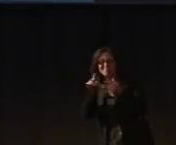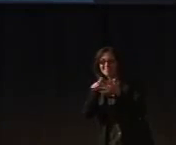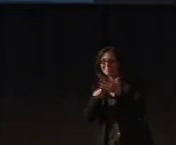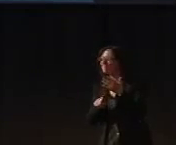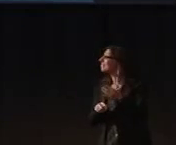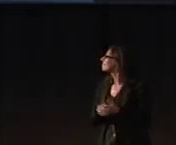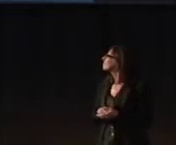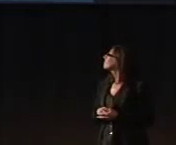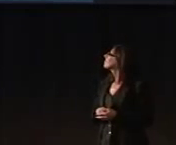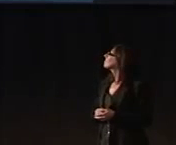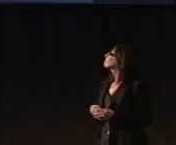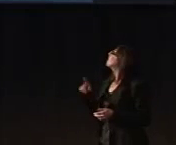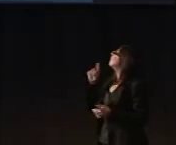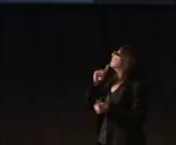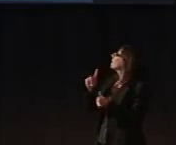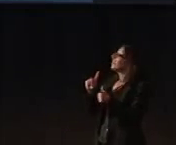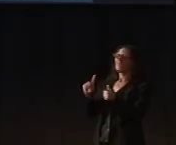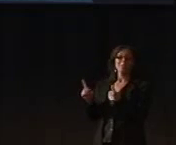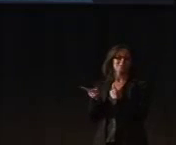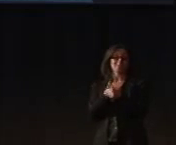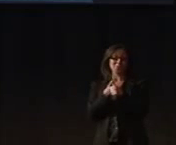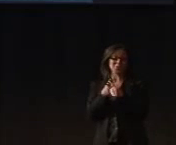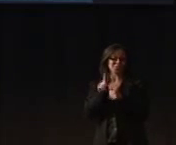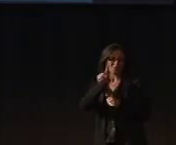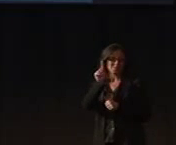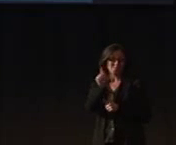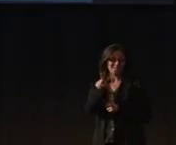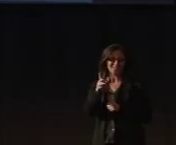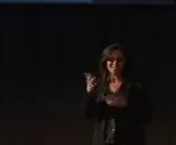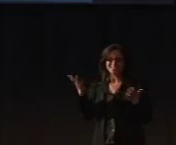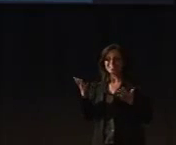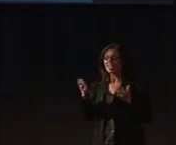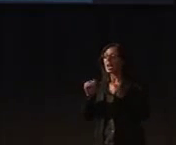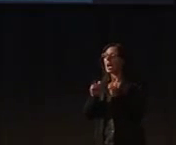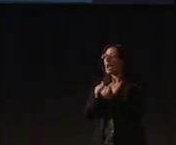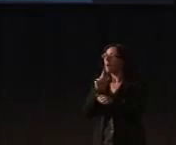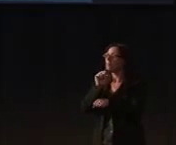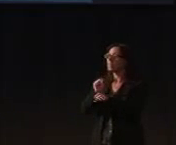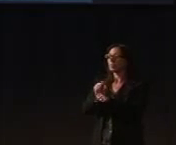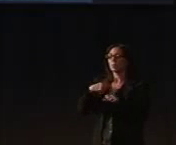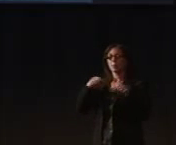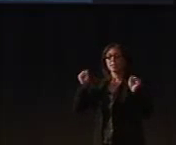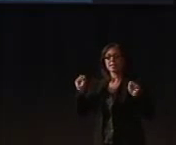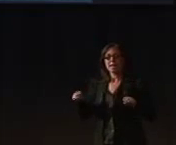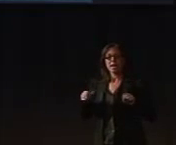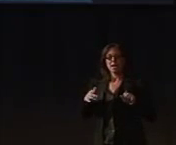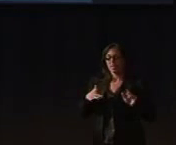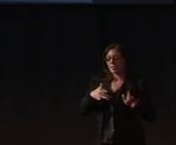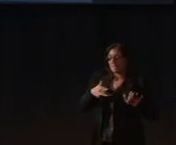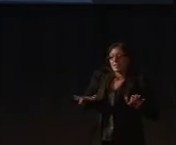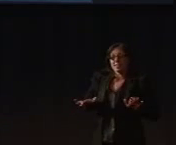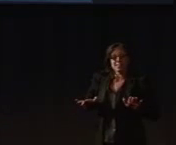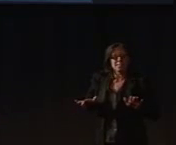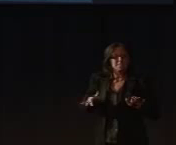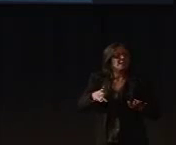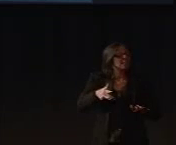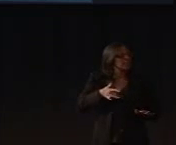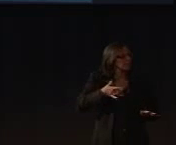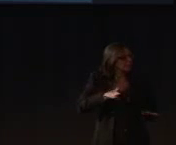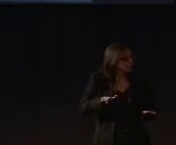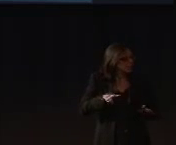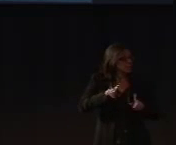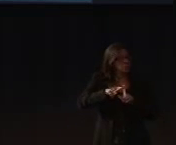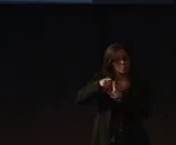is, how do we make ourselves actually sensitive? and sensitive to one